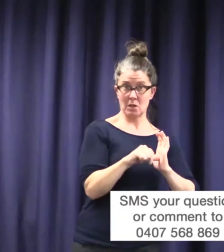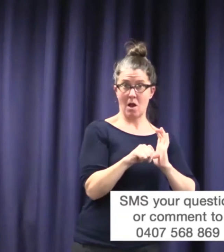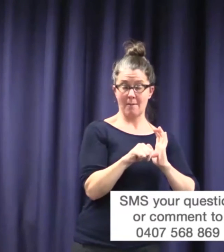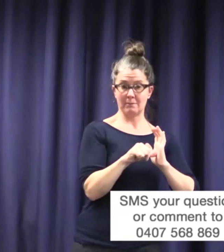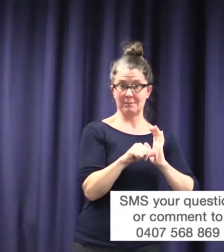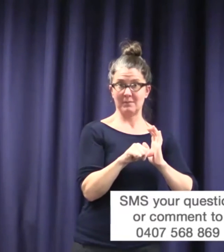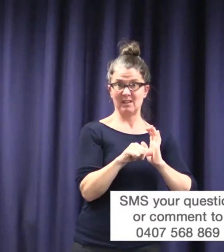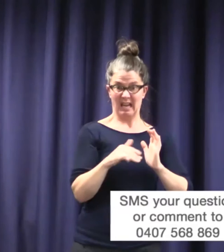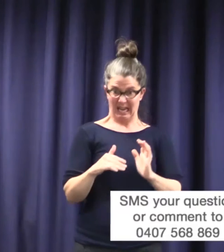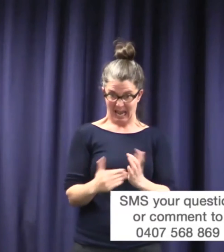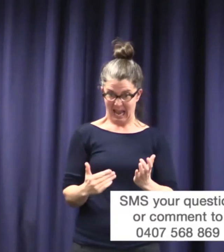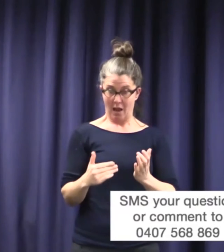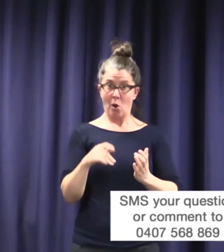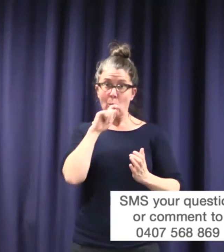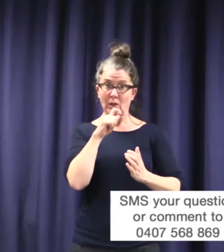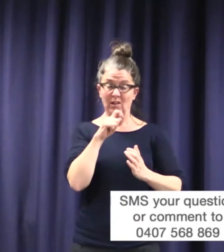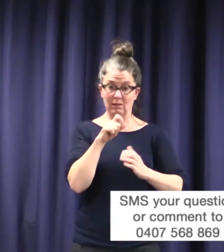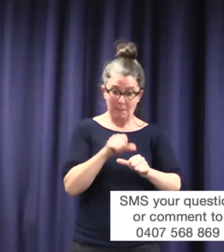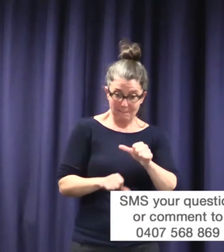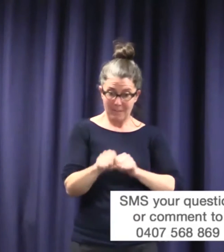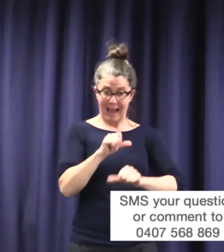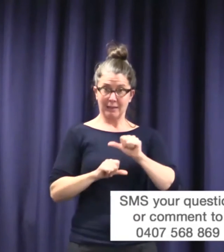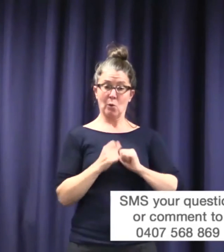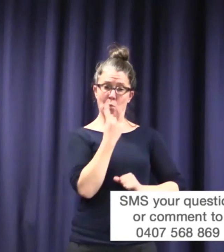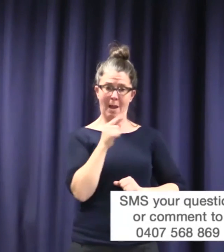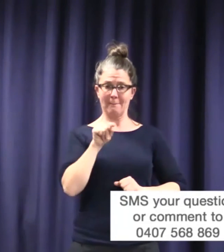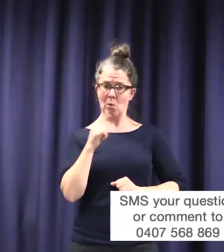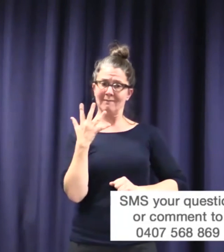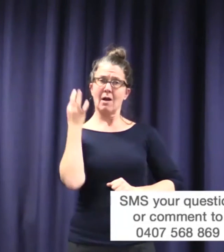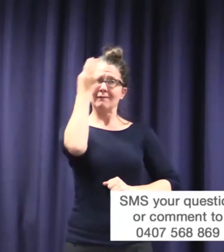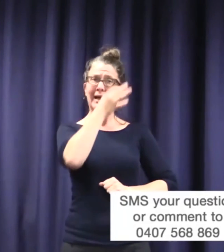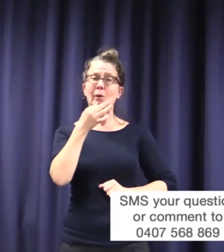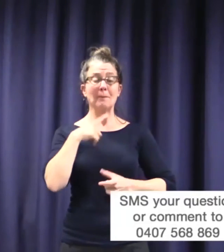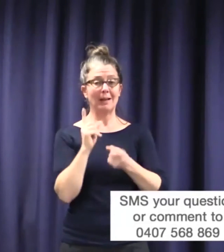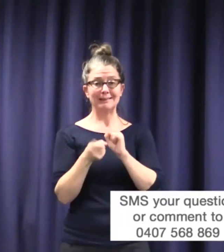cuts? I feel it should go back to 1.5 hours, as you often have to wait